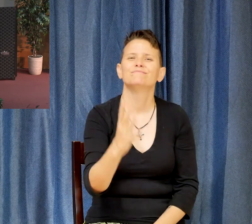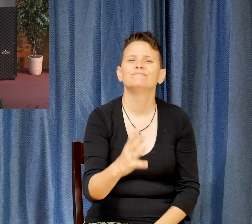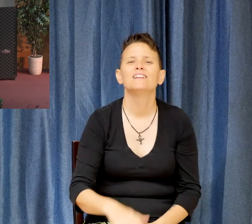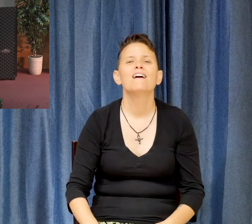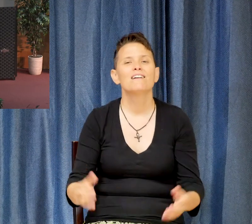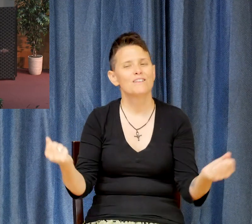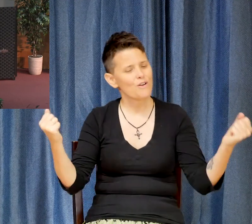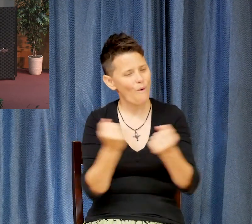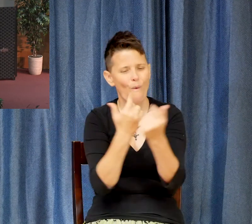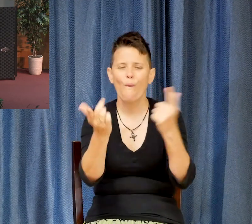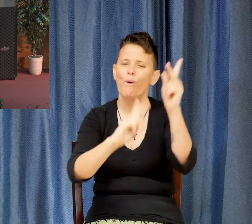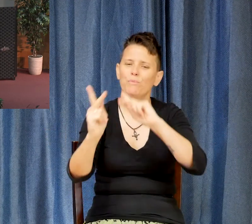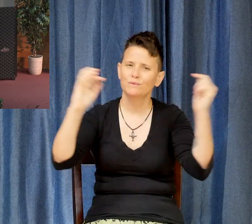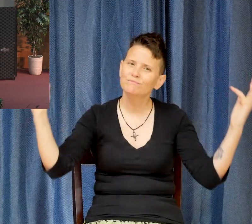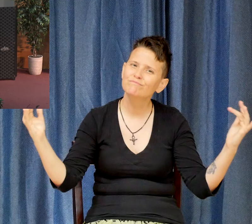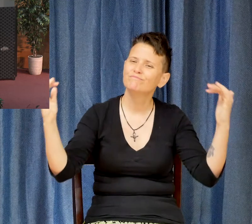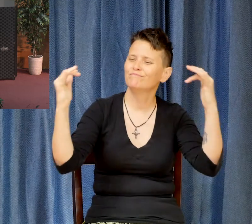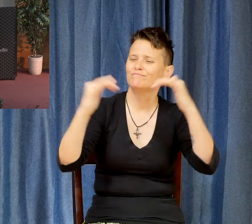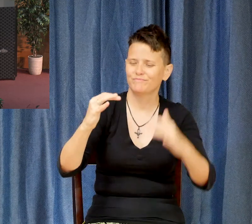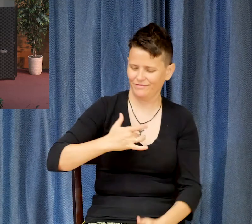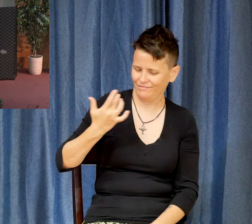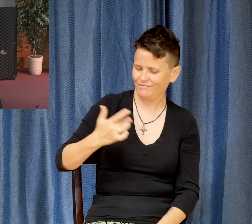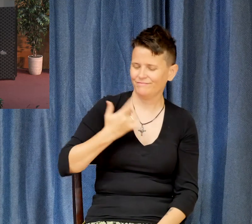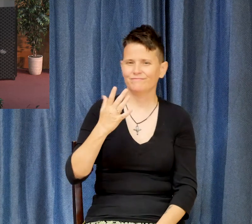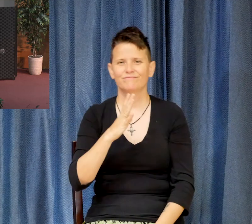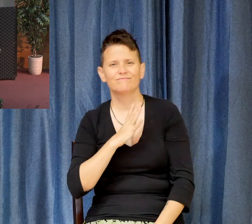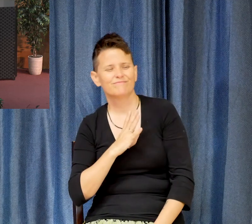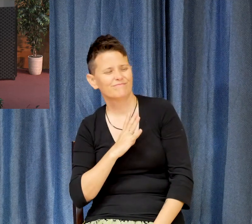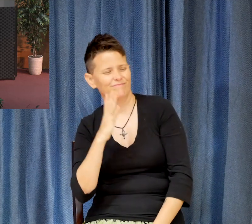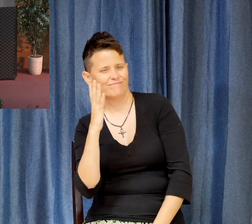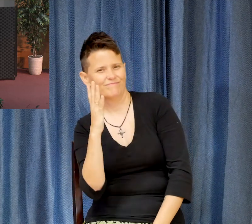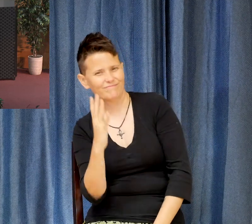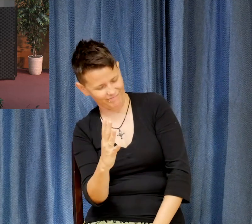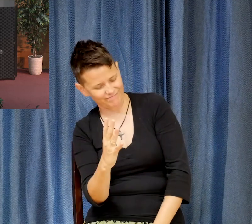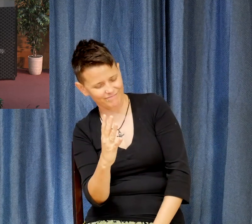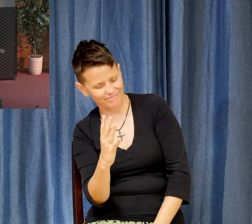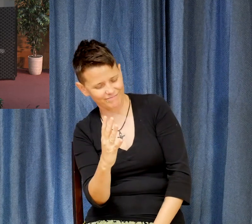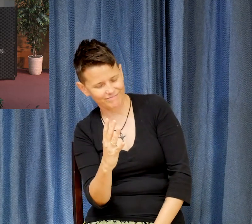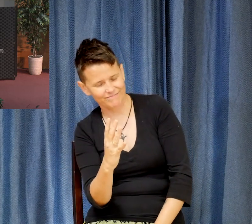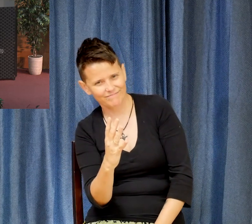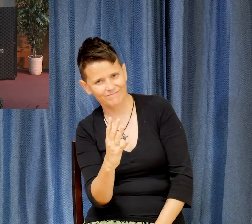Give thanks and praise to the Lord, and I will feel